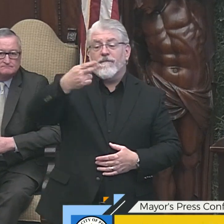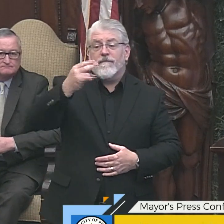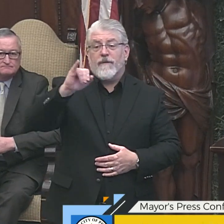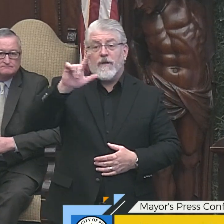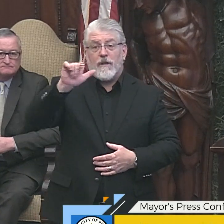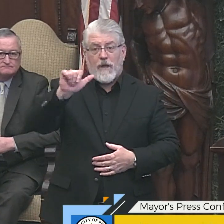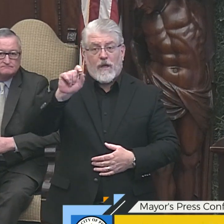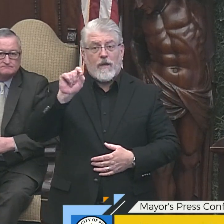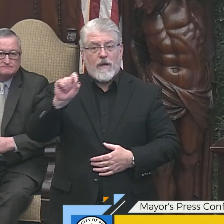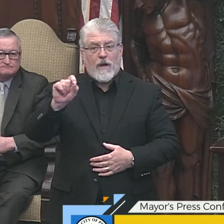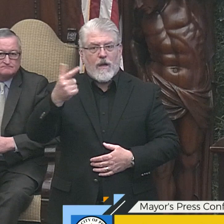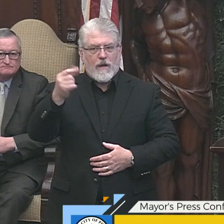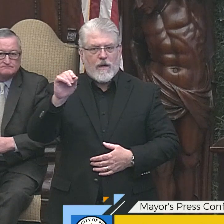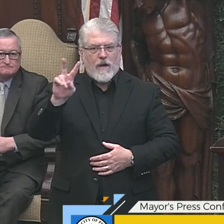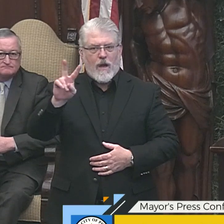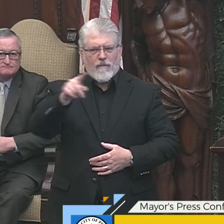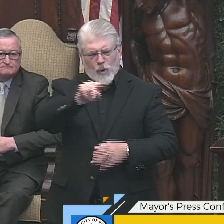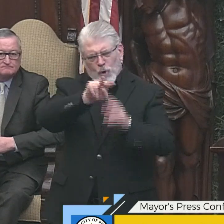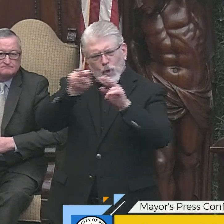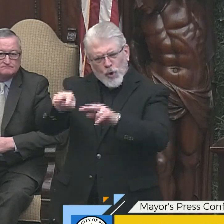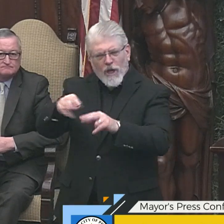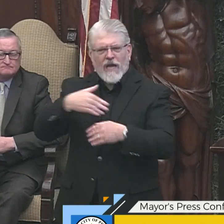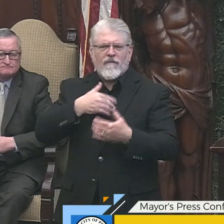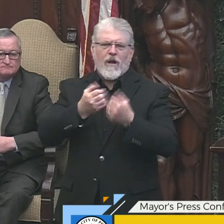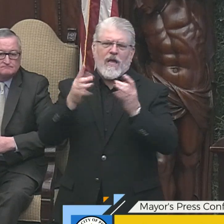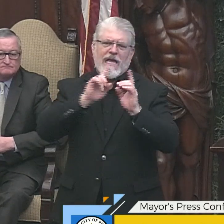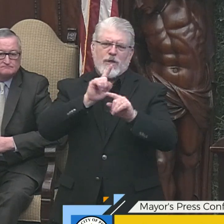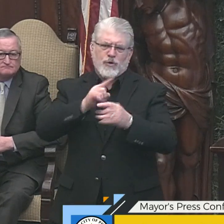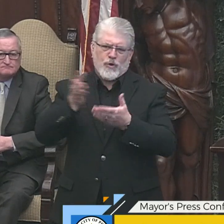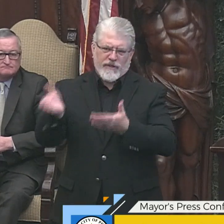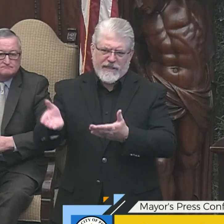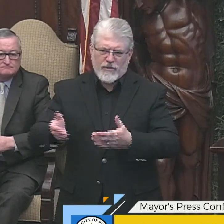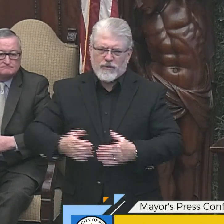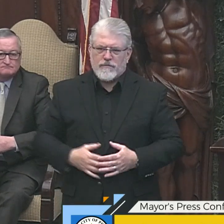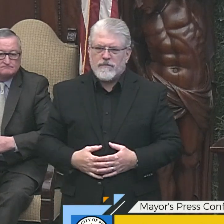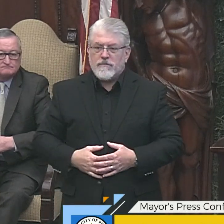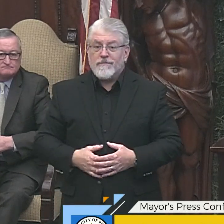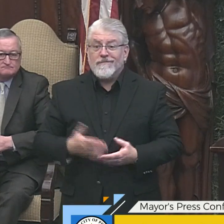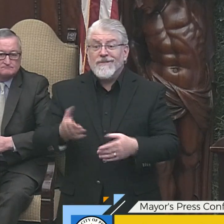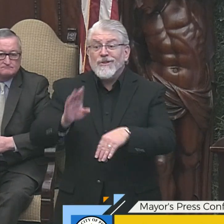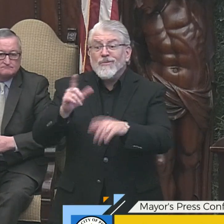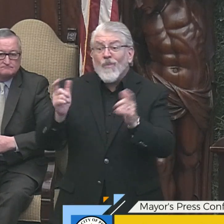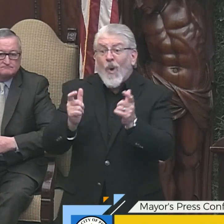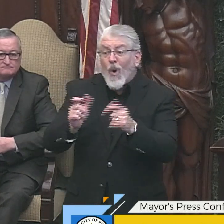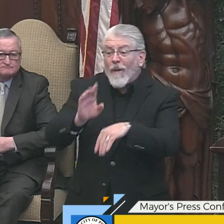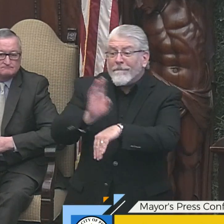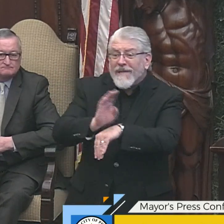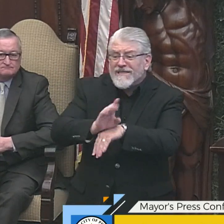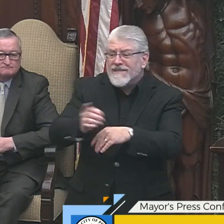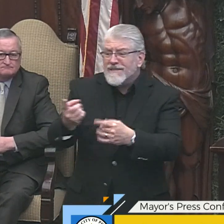live. If small businesses do have questions, we're asking for them to email